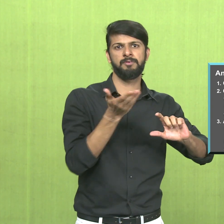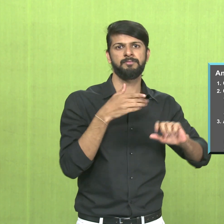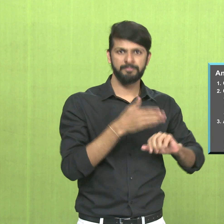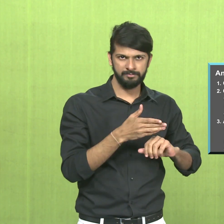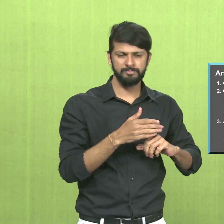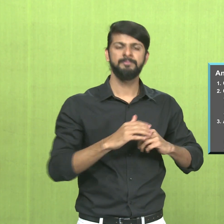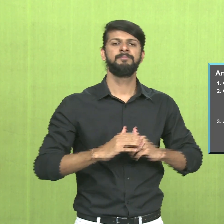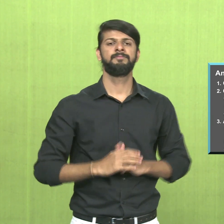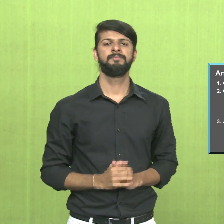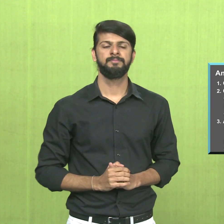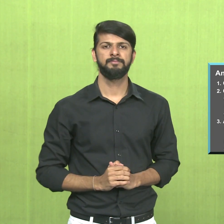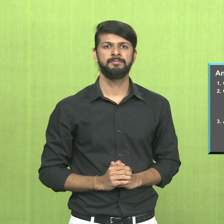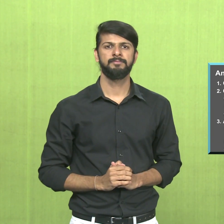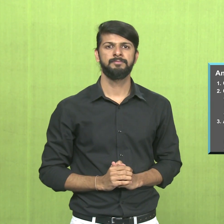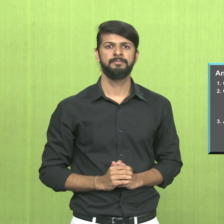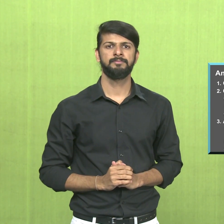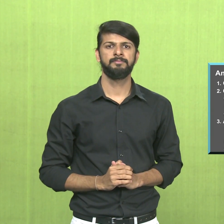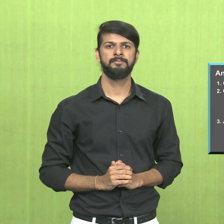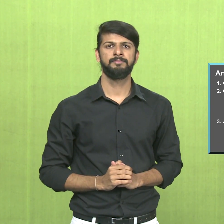And these are the kind of precautions you need to take.